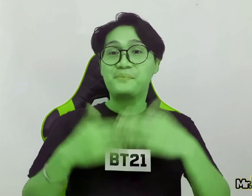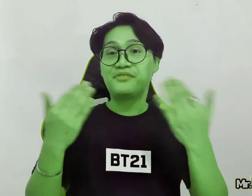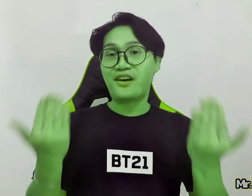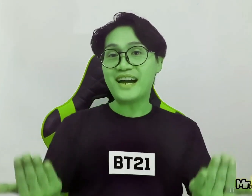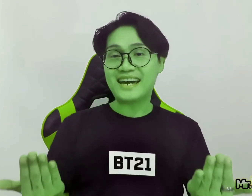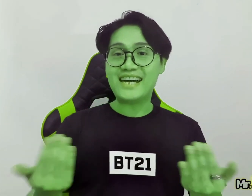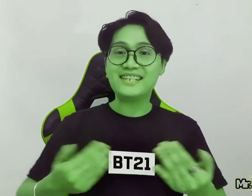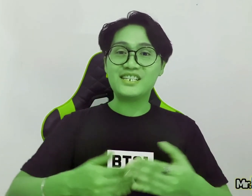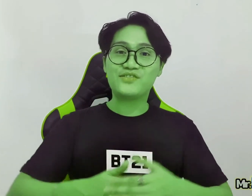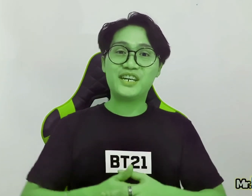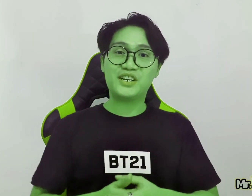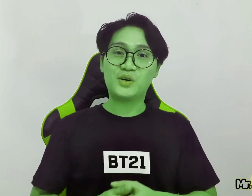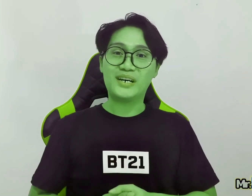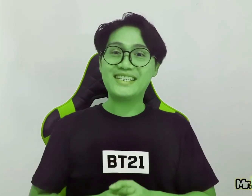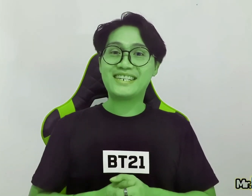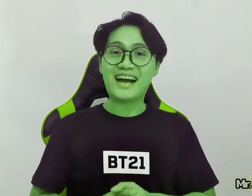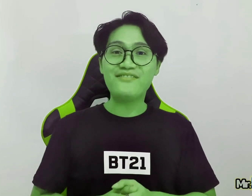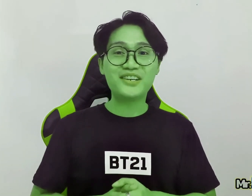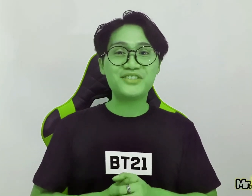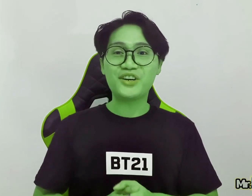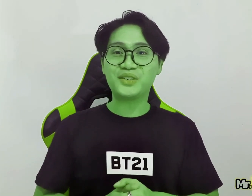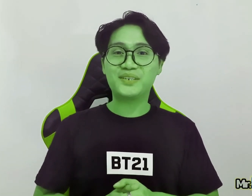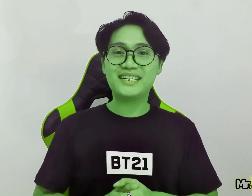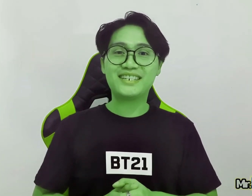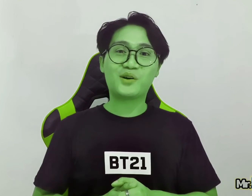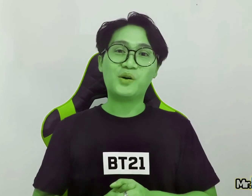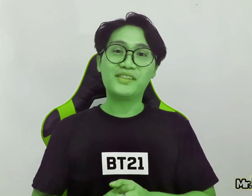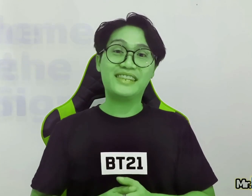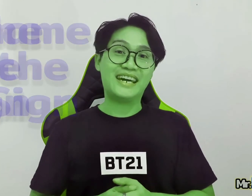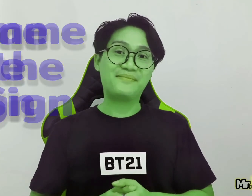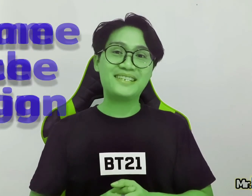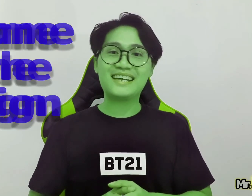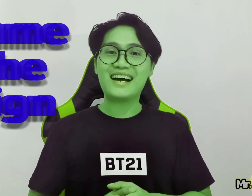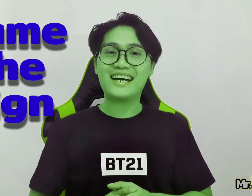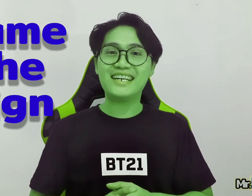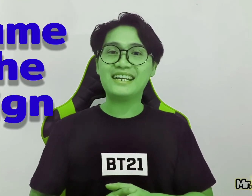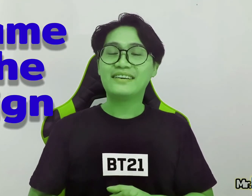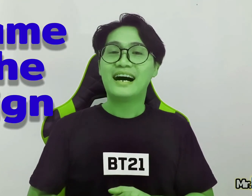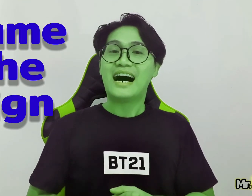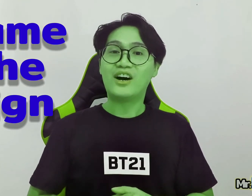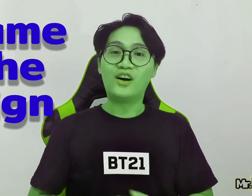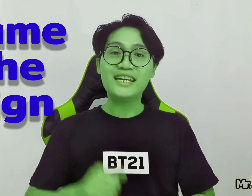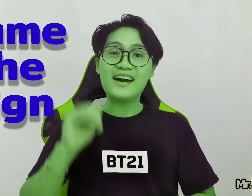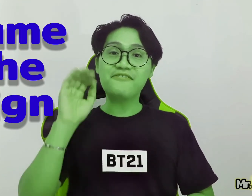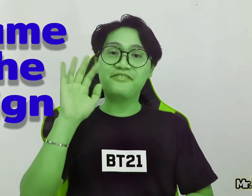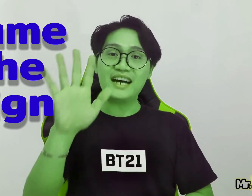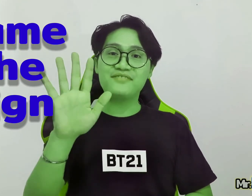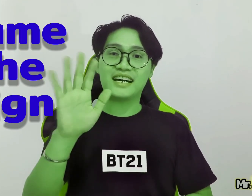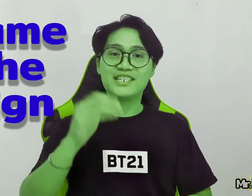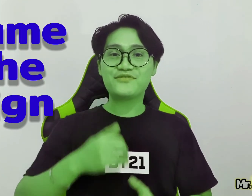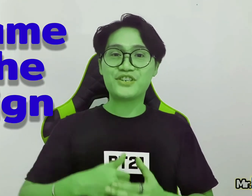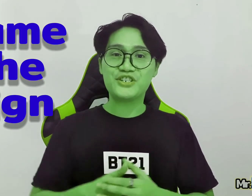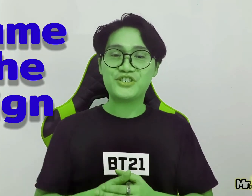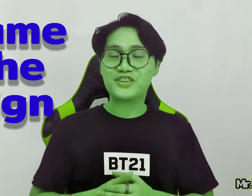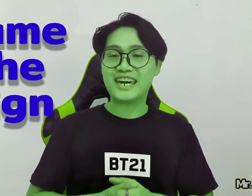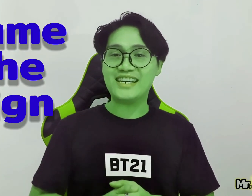Before I end this video, it's time for a short quiz called Name the Sign. I only have 5 signs for you to